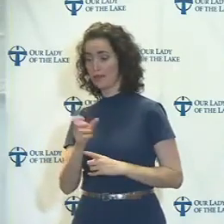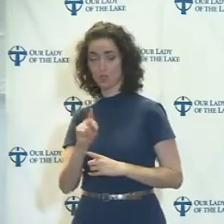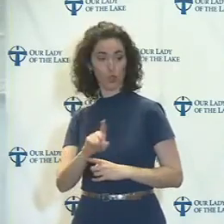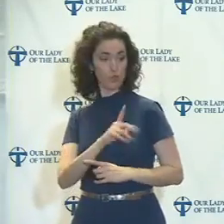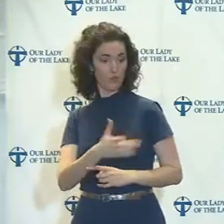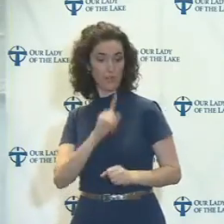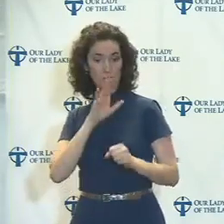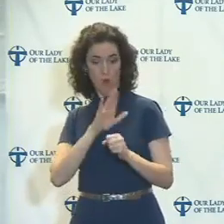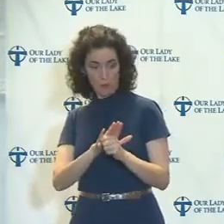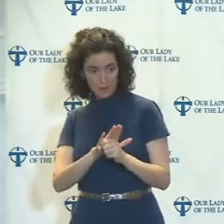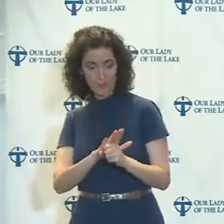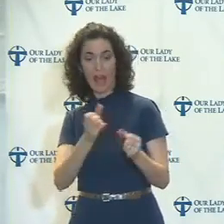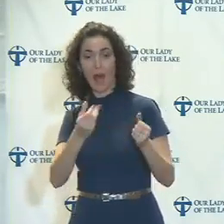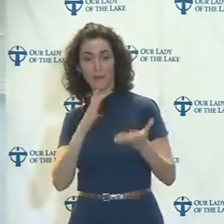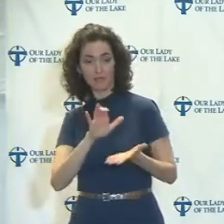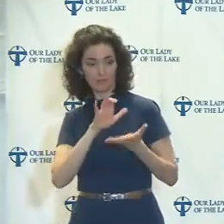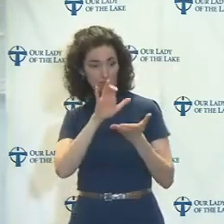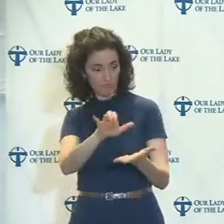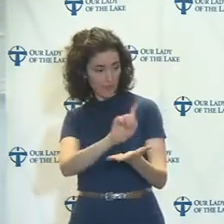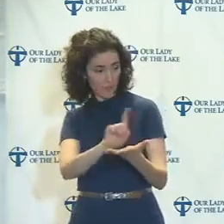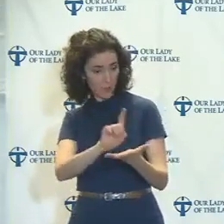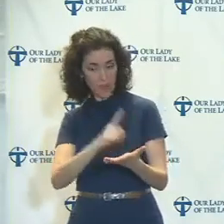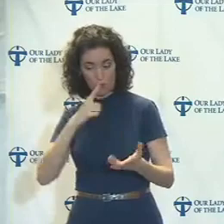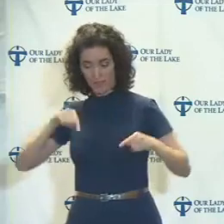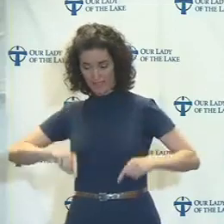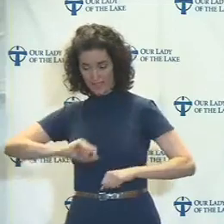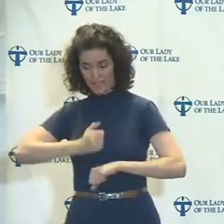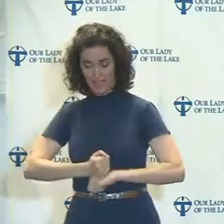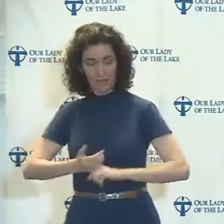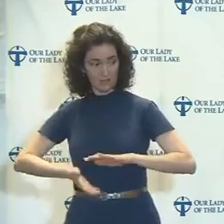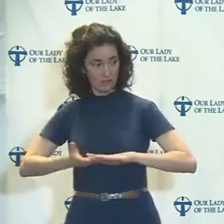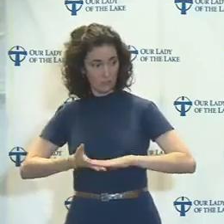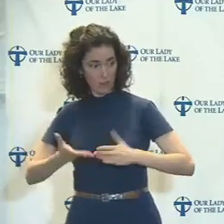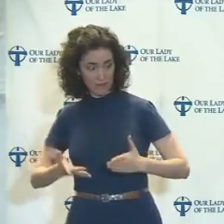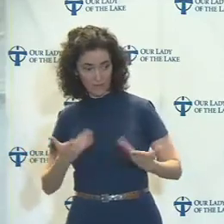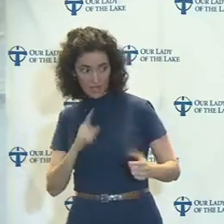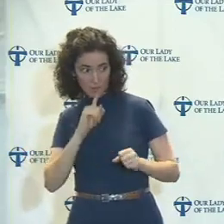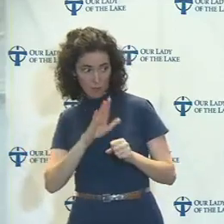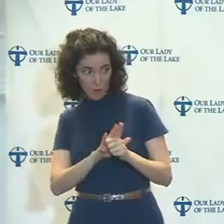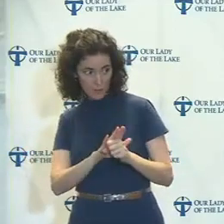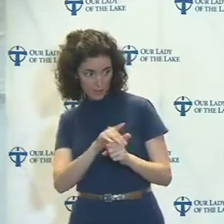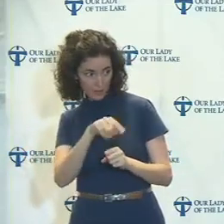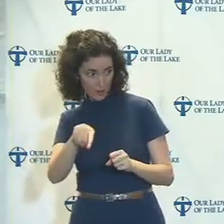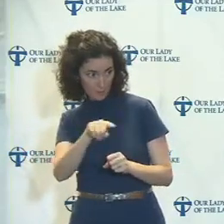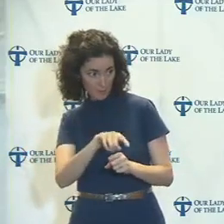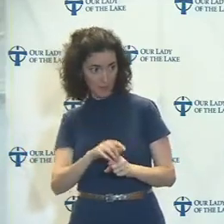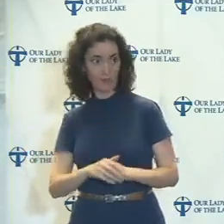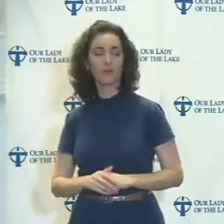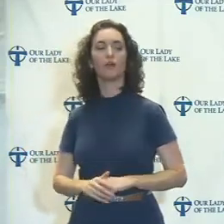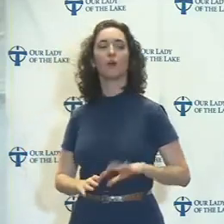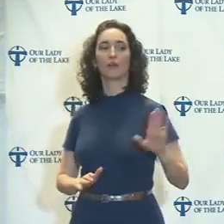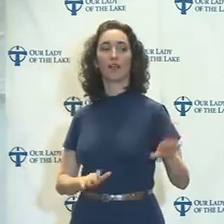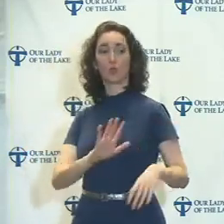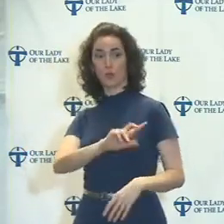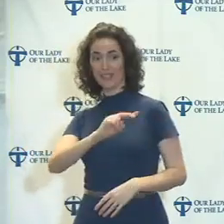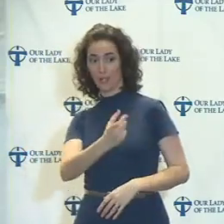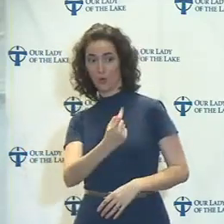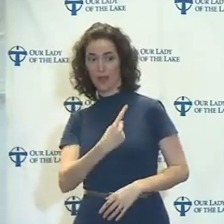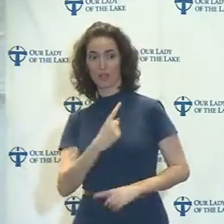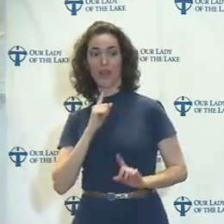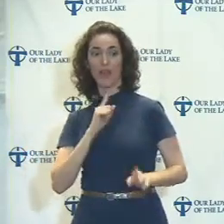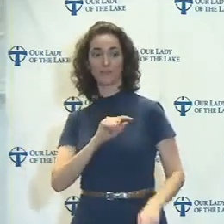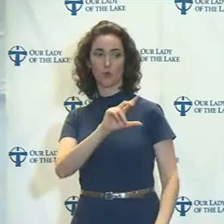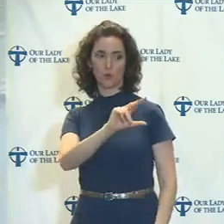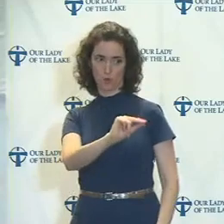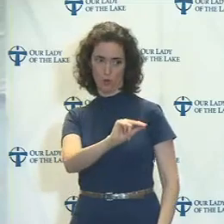number of doses available each week for this site to make sure people aren't going to be left, without? The second one is no.